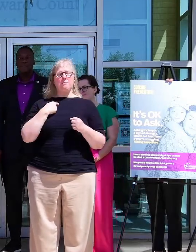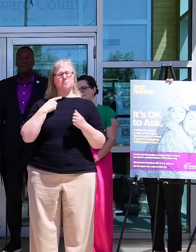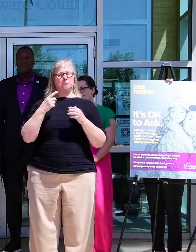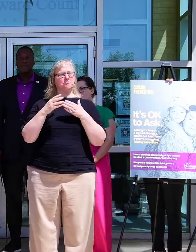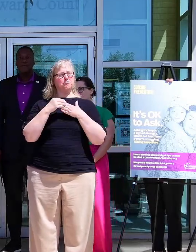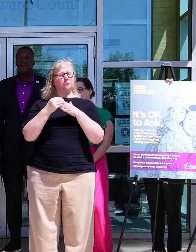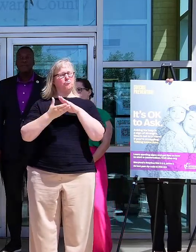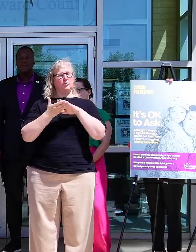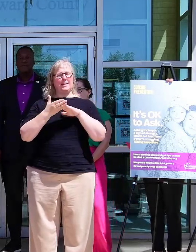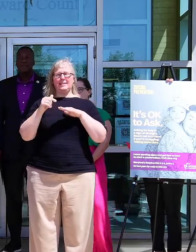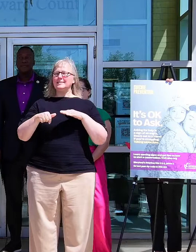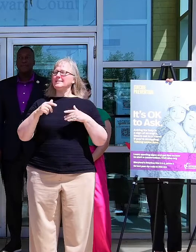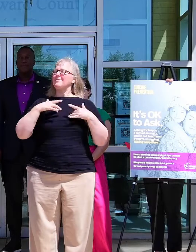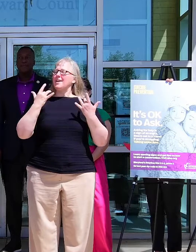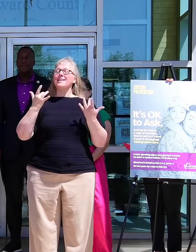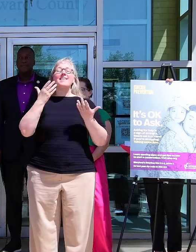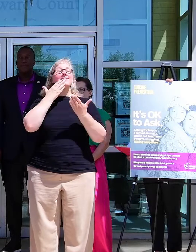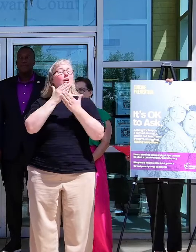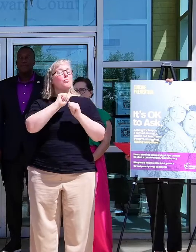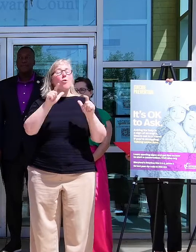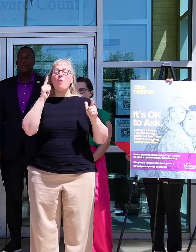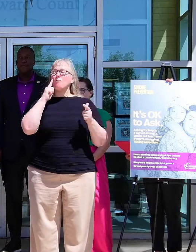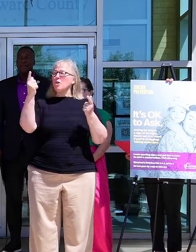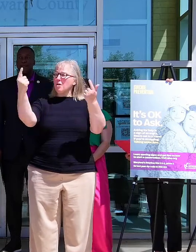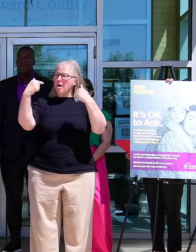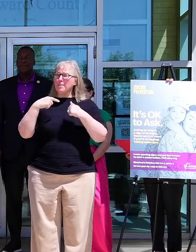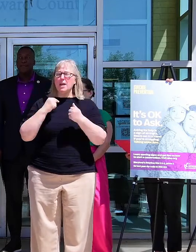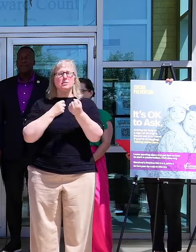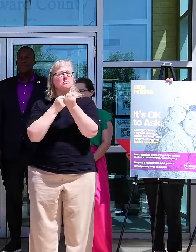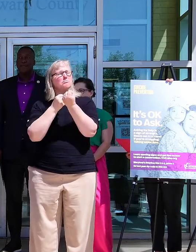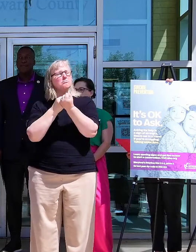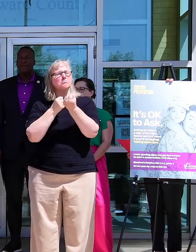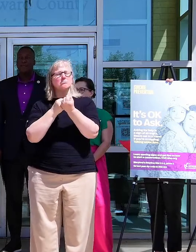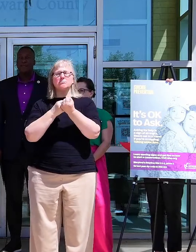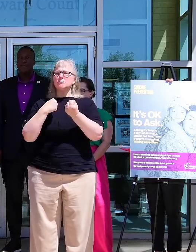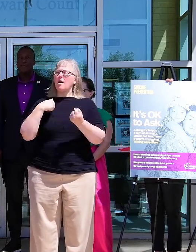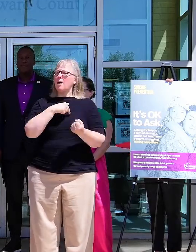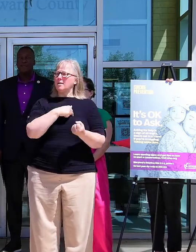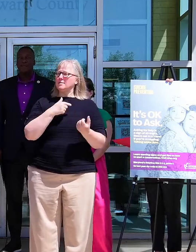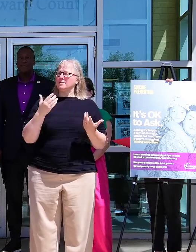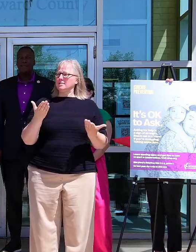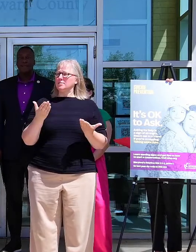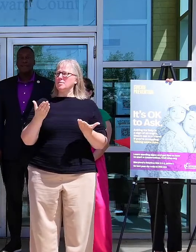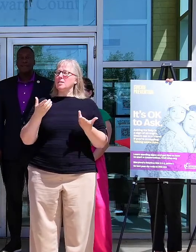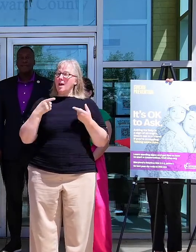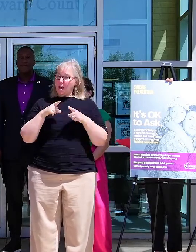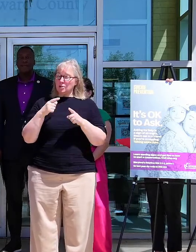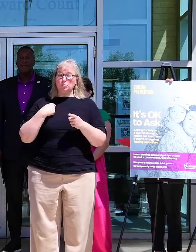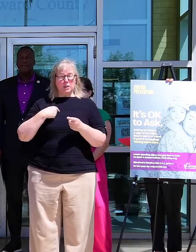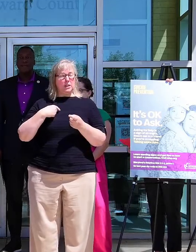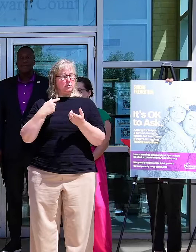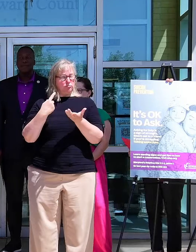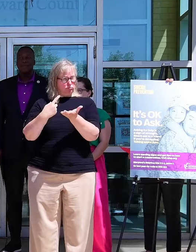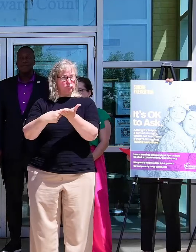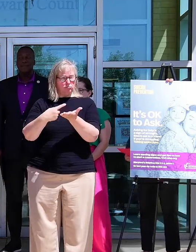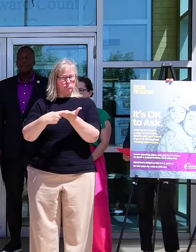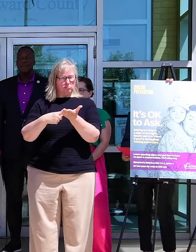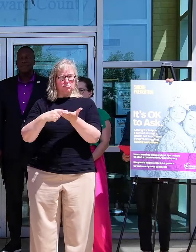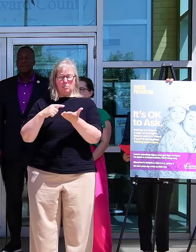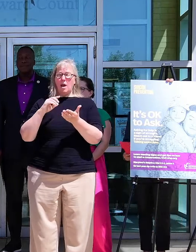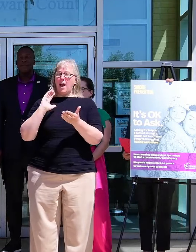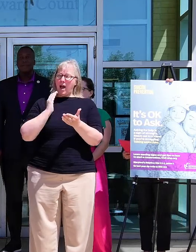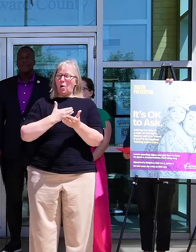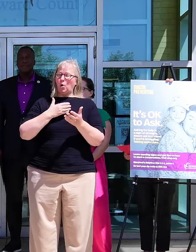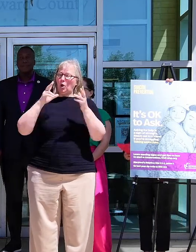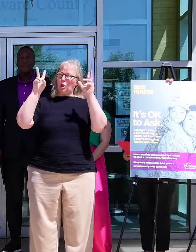you, everyone, for coming and supporting us as we talk about our It's Okay